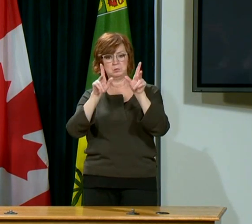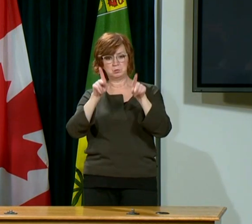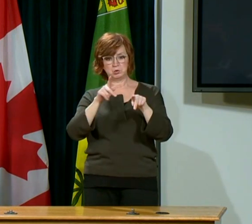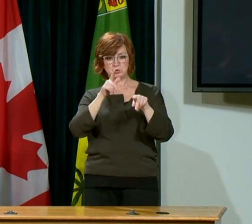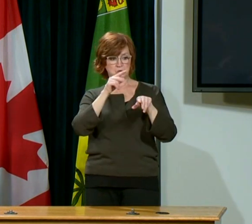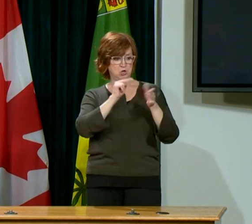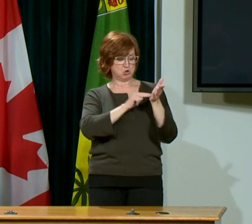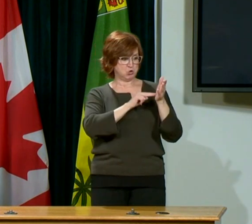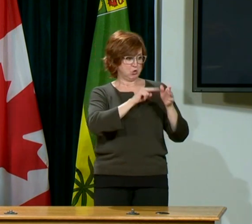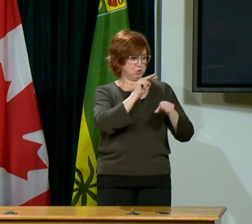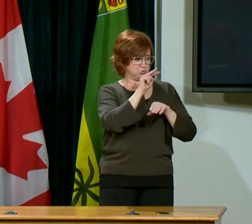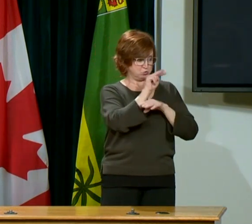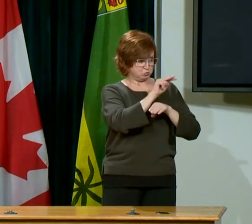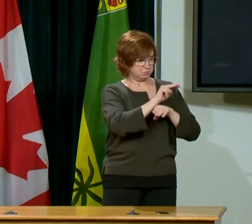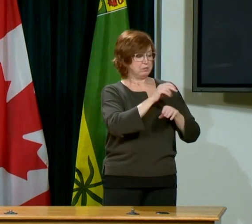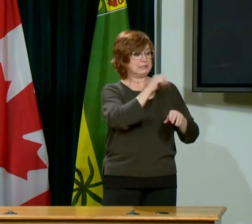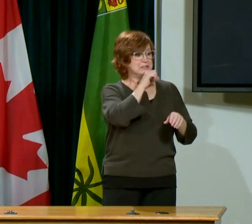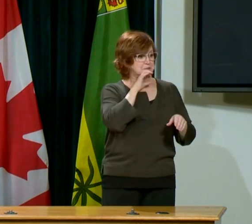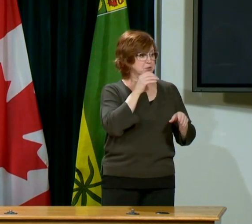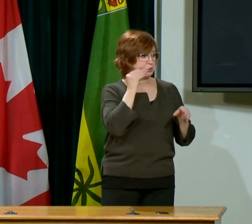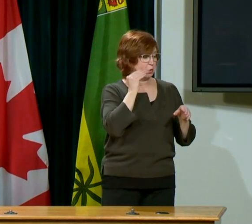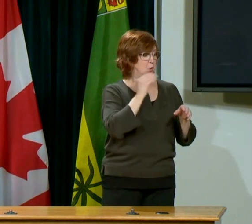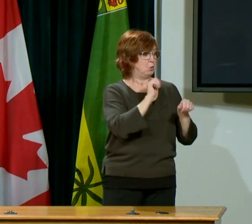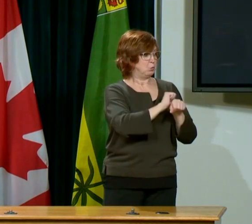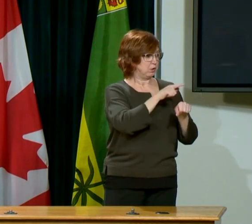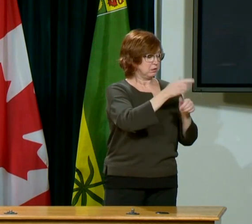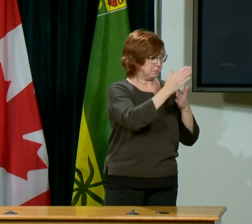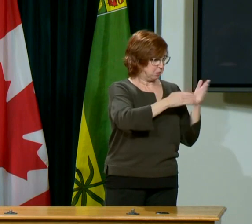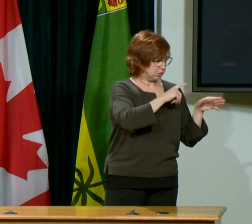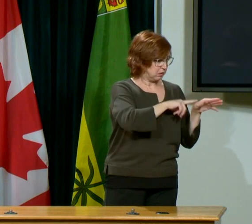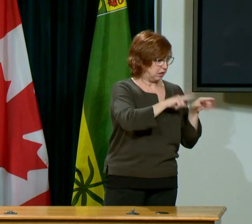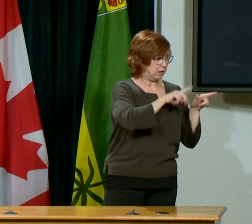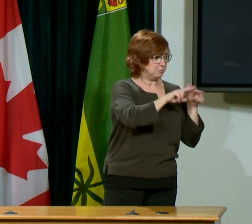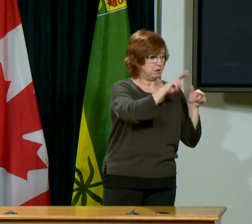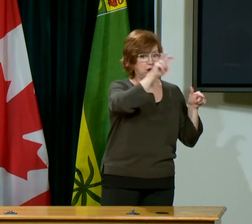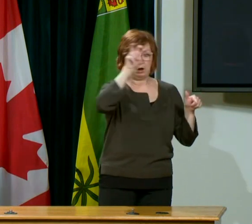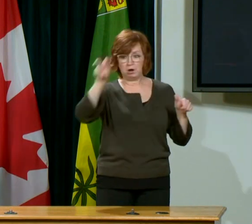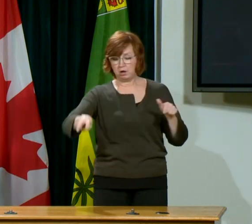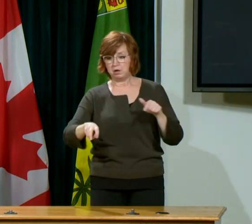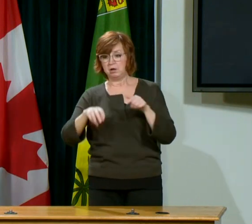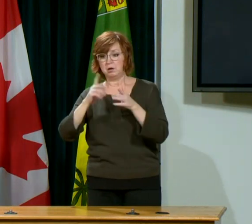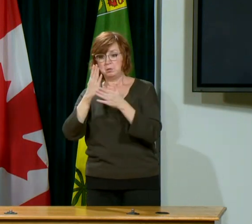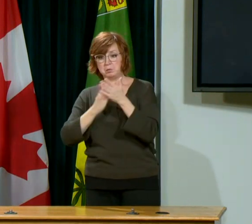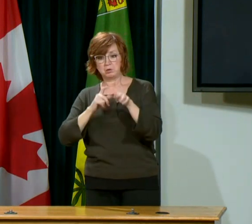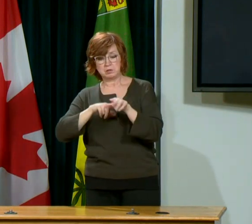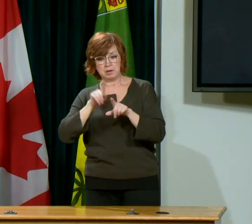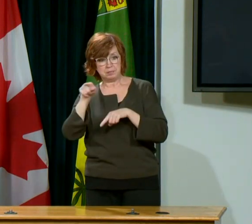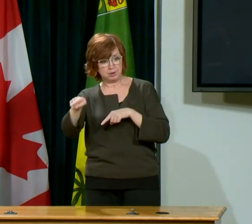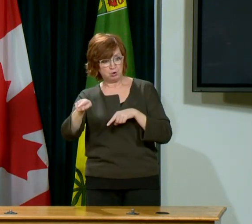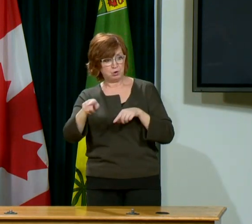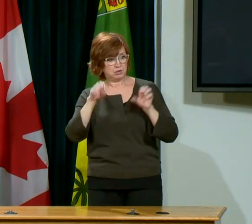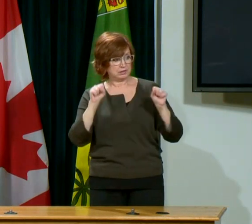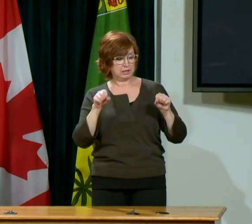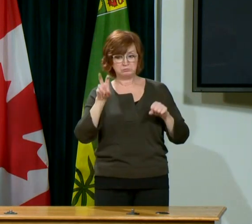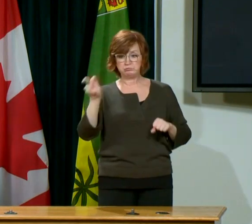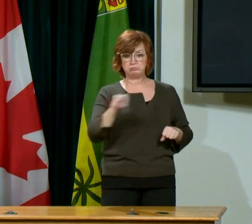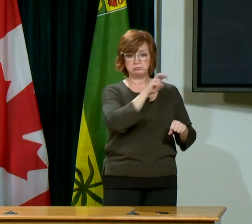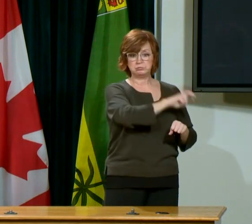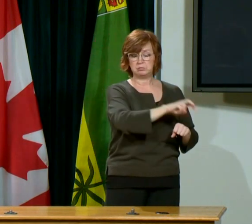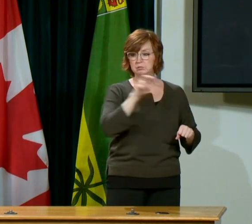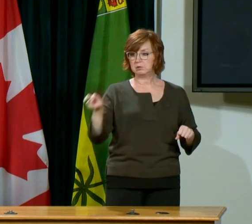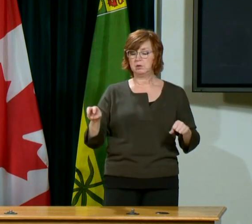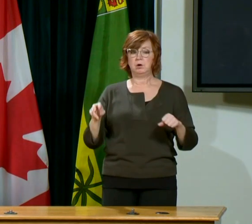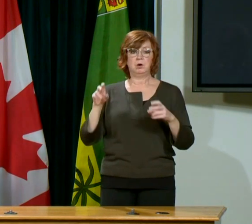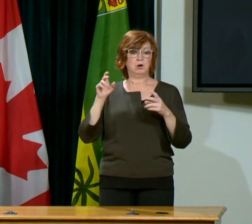at more than one place altogether? Will those workers be able to work at other side jobs, like, for example, only working at a